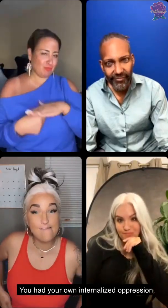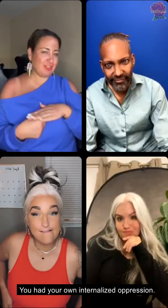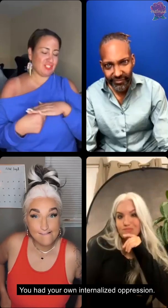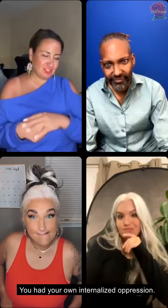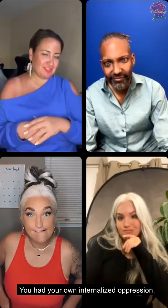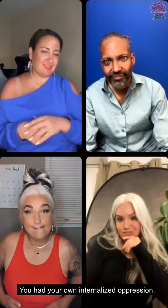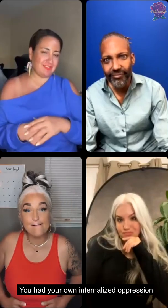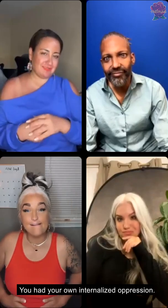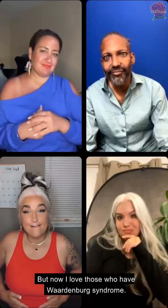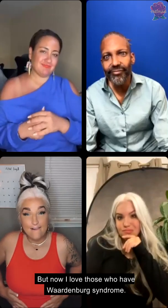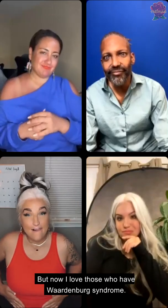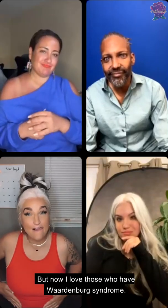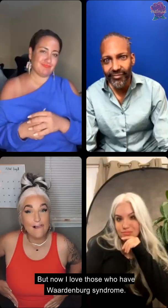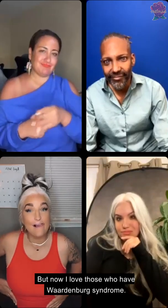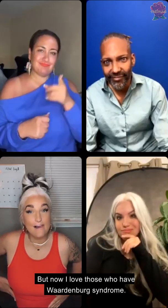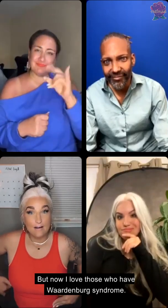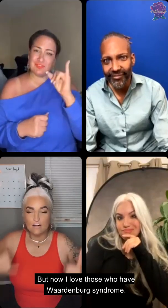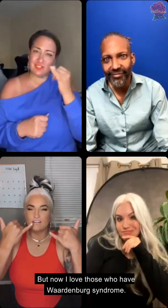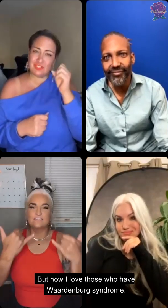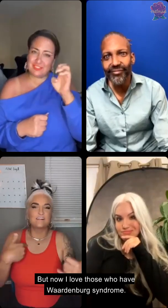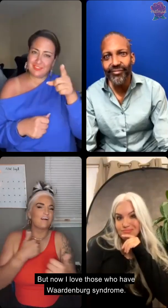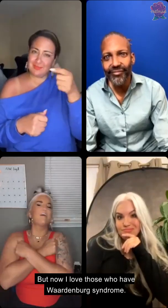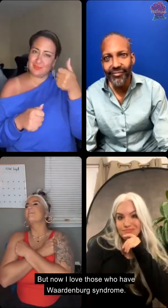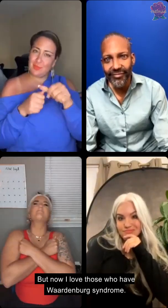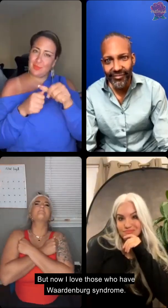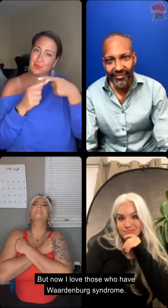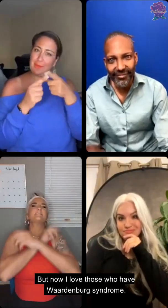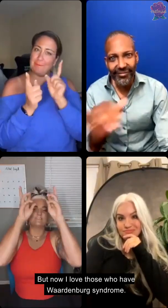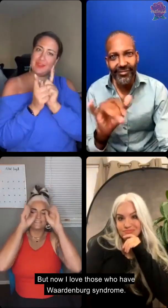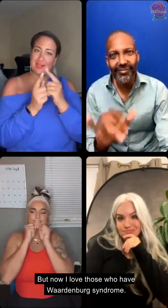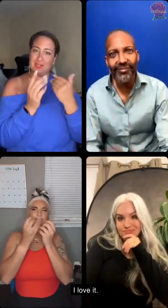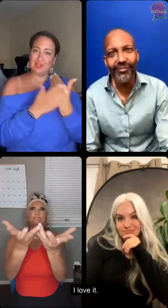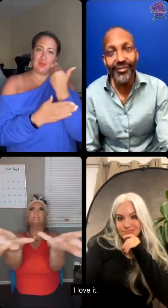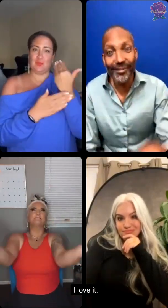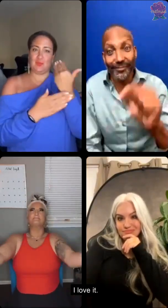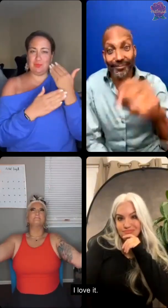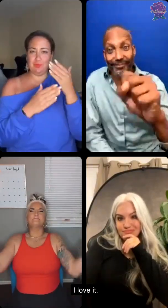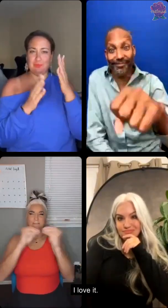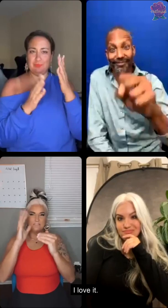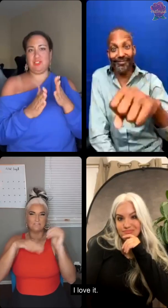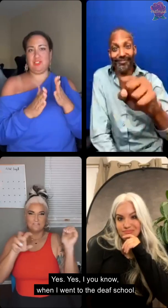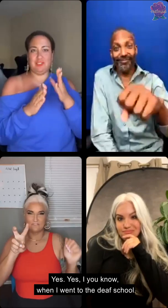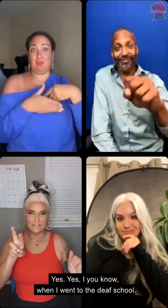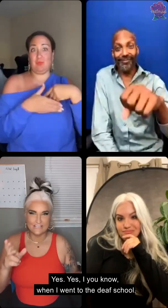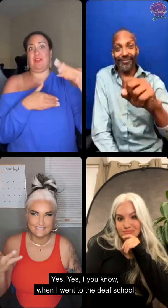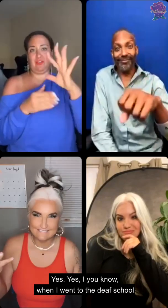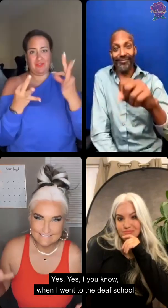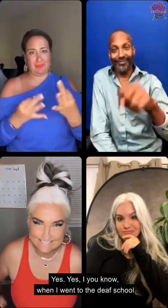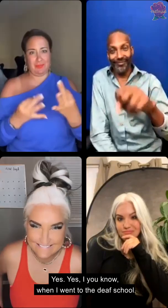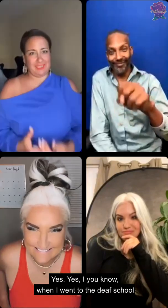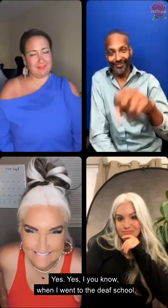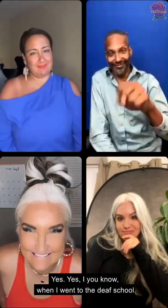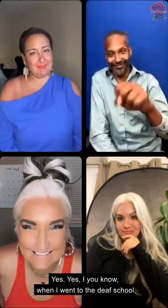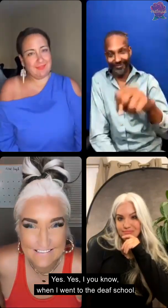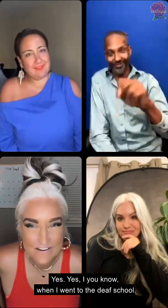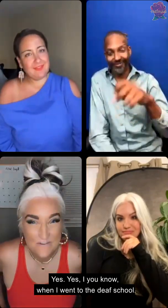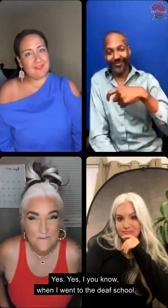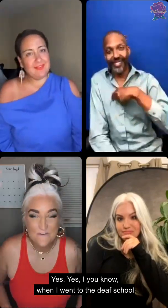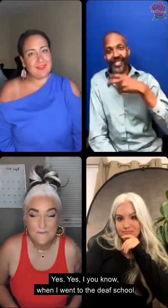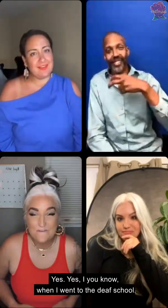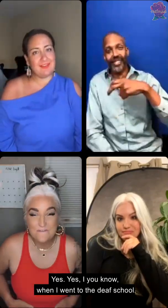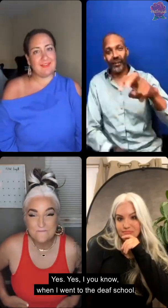internalized impression. But now I love those who have Waardenburg syndrome. I love it. Yes,